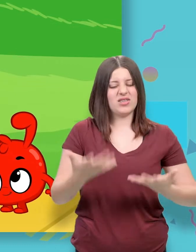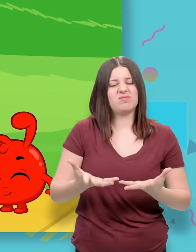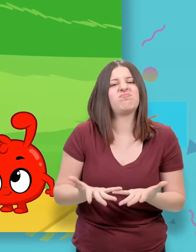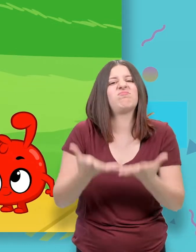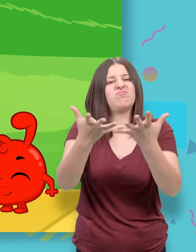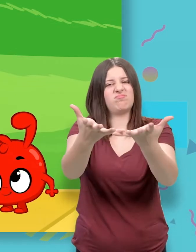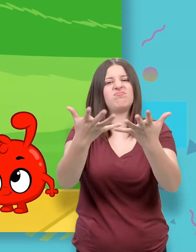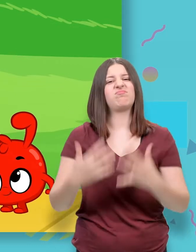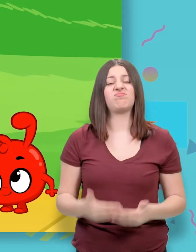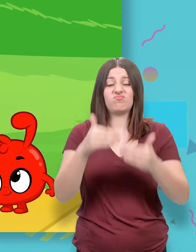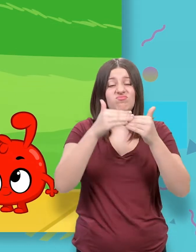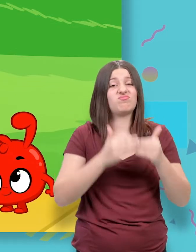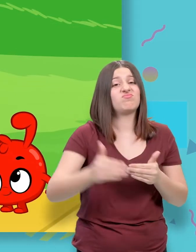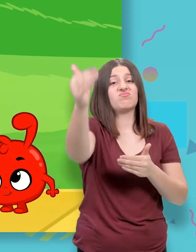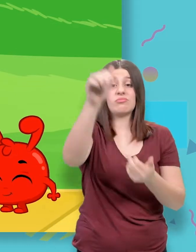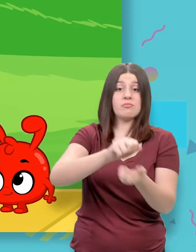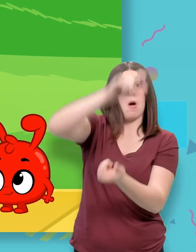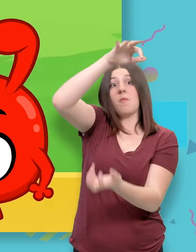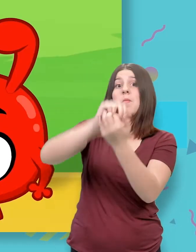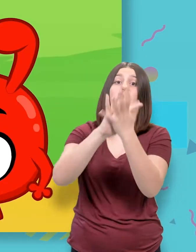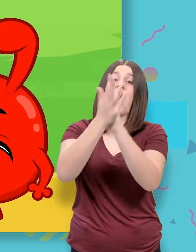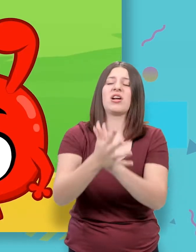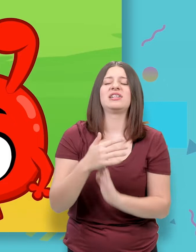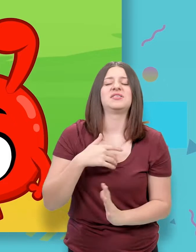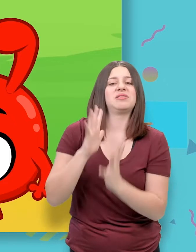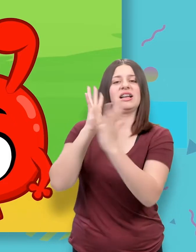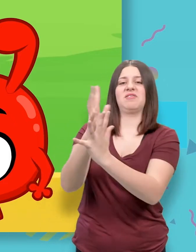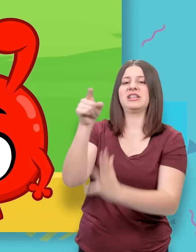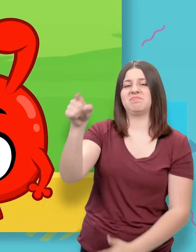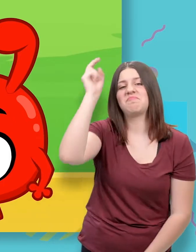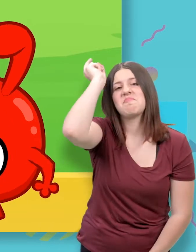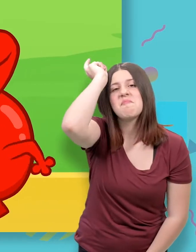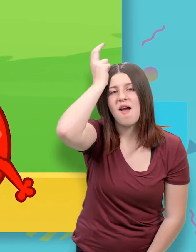Professor Rashid From now on, I'll leave the morphing up to Morphle